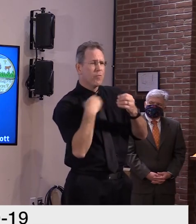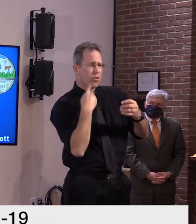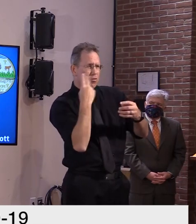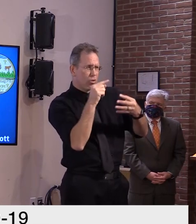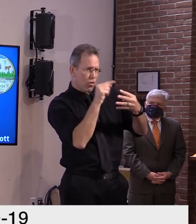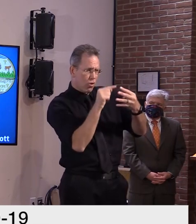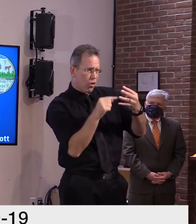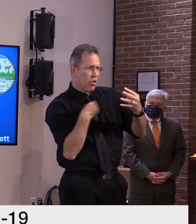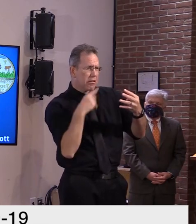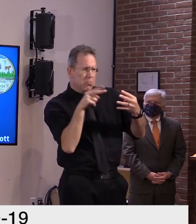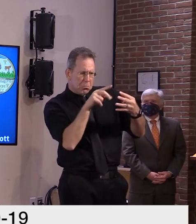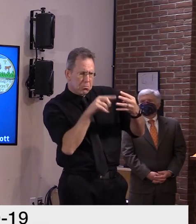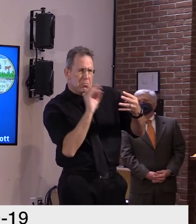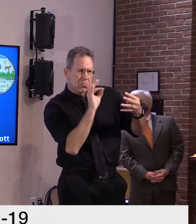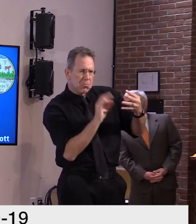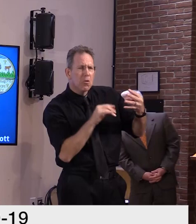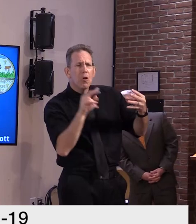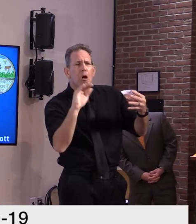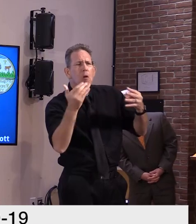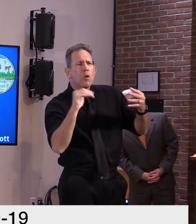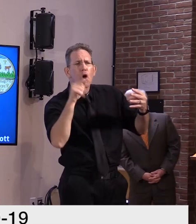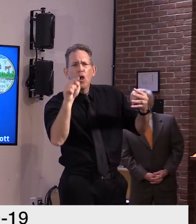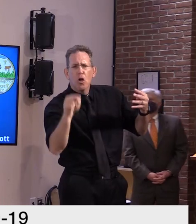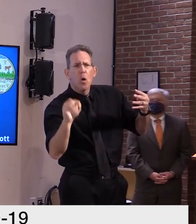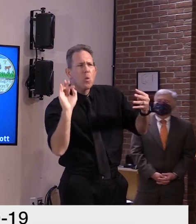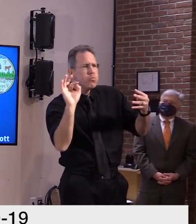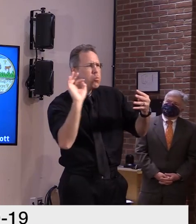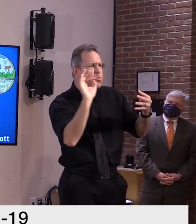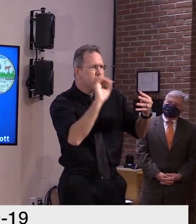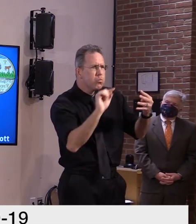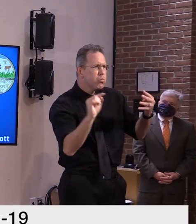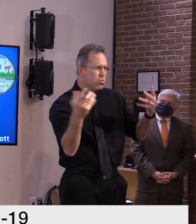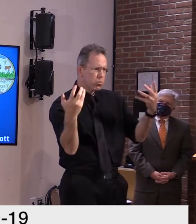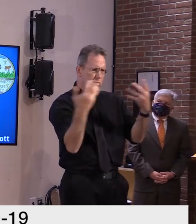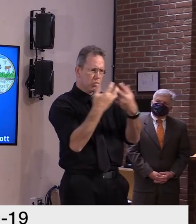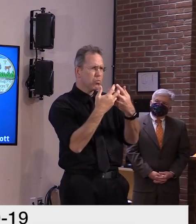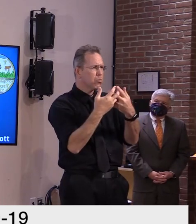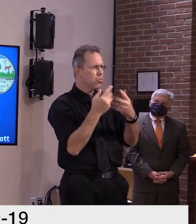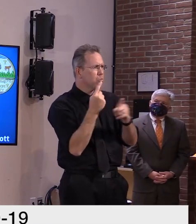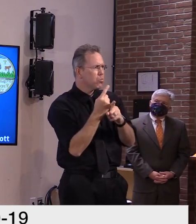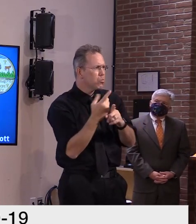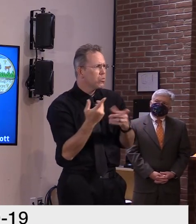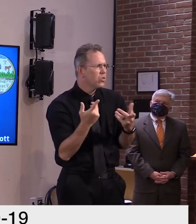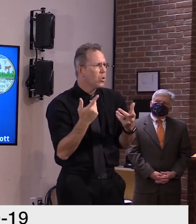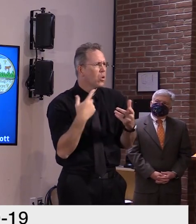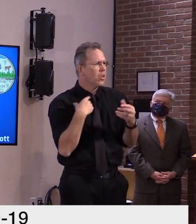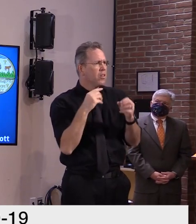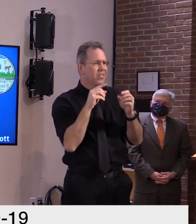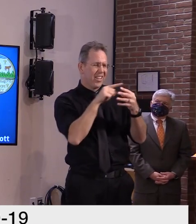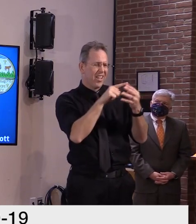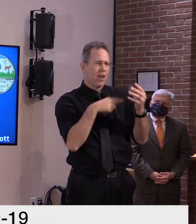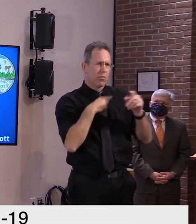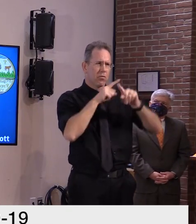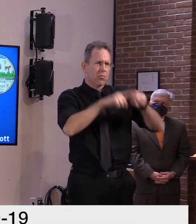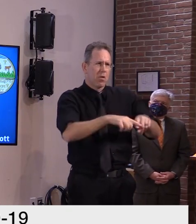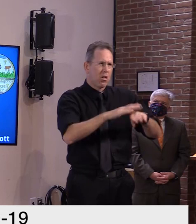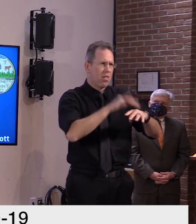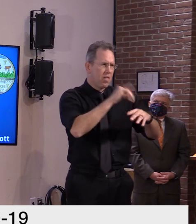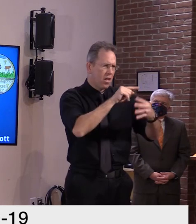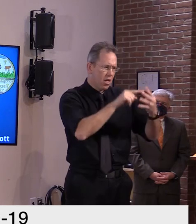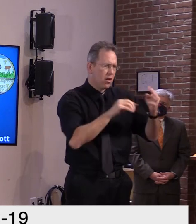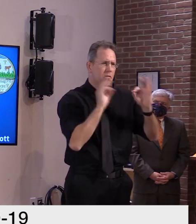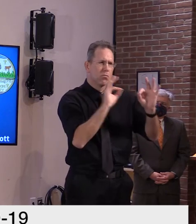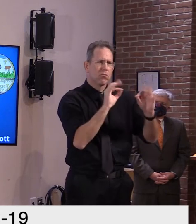guardrails. And if Commissioner Pietrek wants to say any more, he can. But, you know, it's really a hierarchy of guardrails. Those are the four that are the